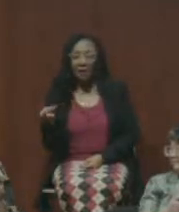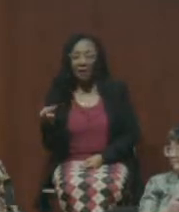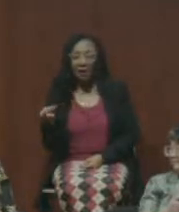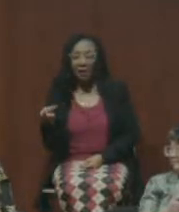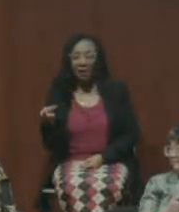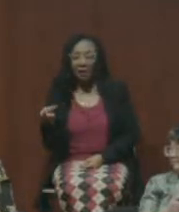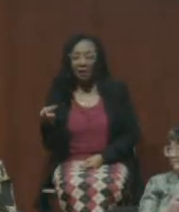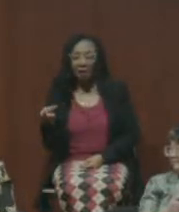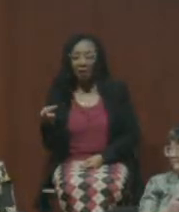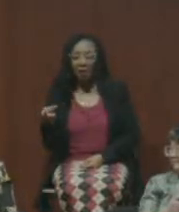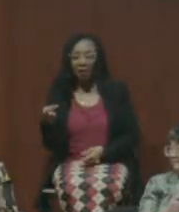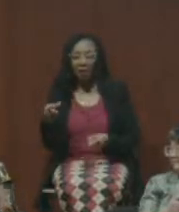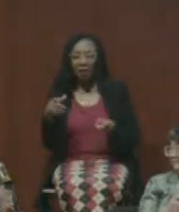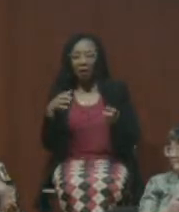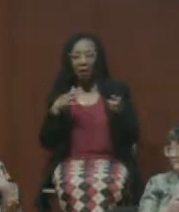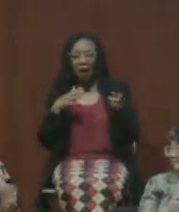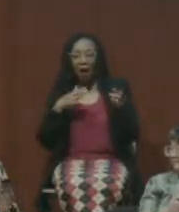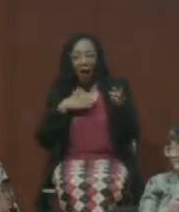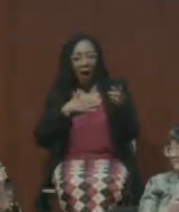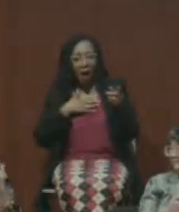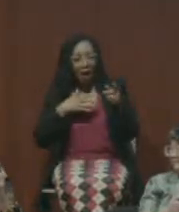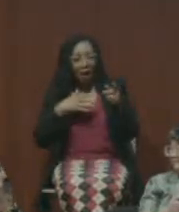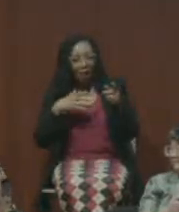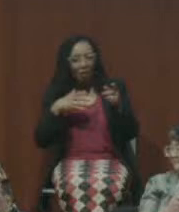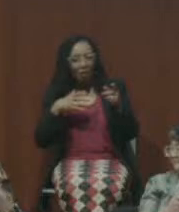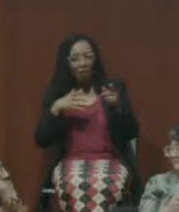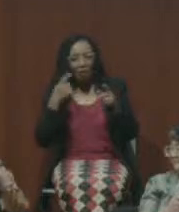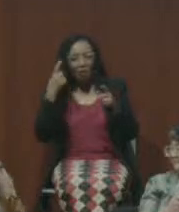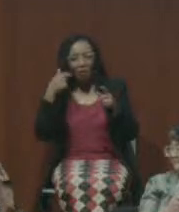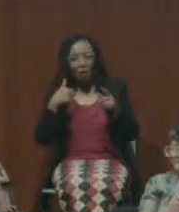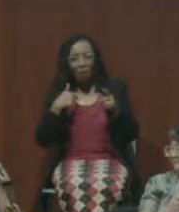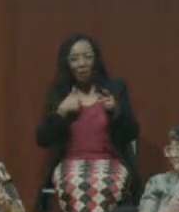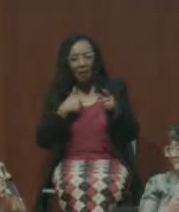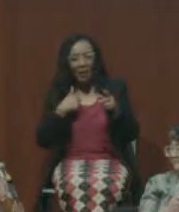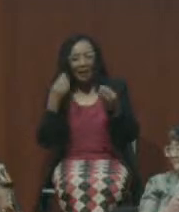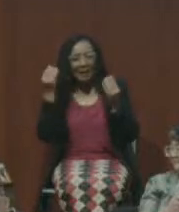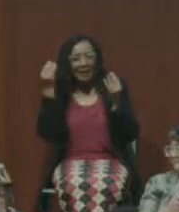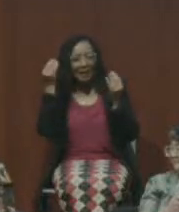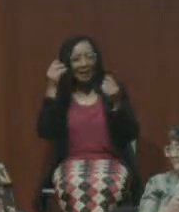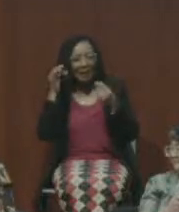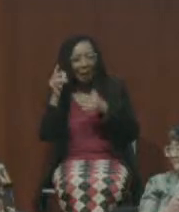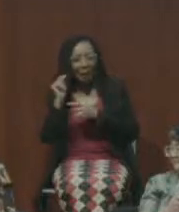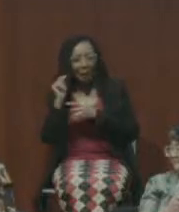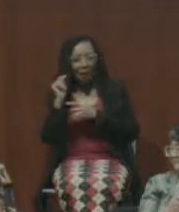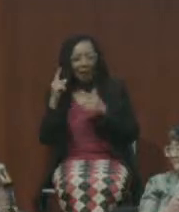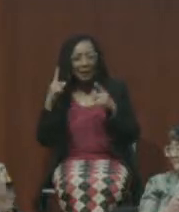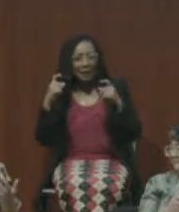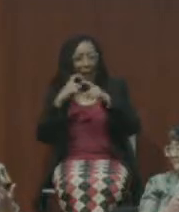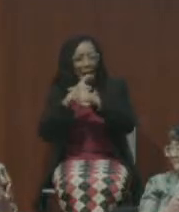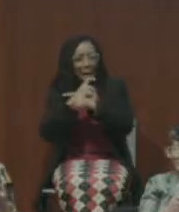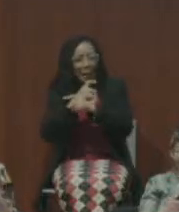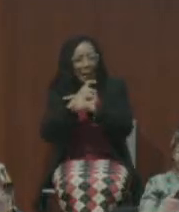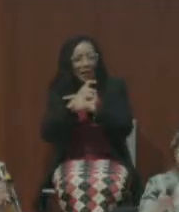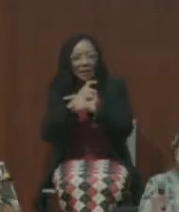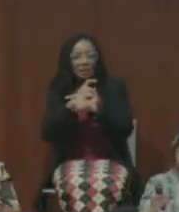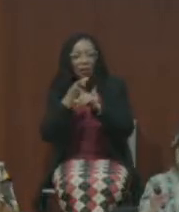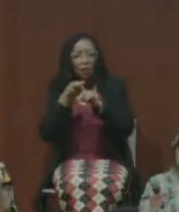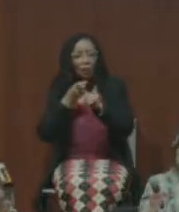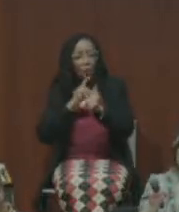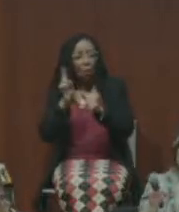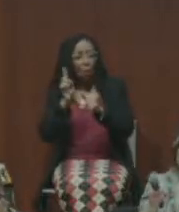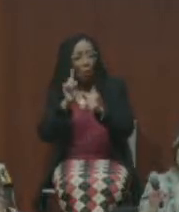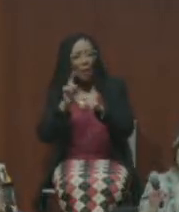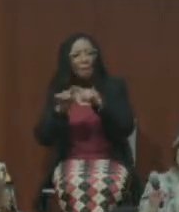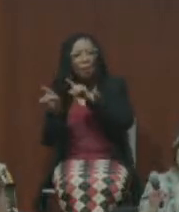I'm Palestinian, I'm from Gaza, so it's very difficult for me to think about care without the context of where I come from, but